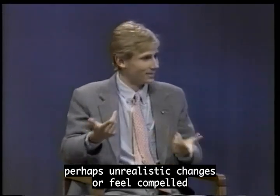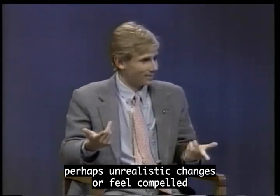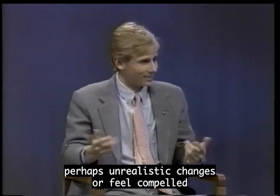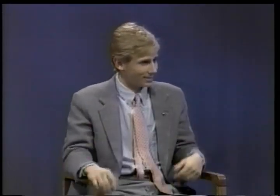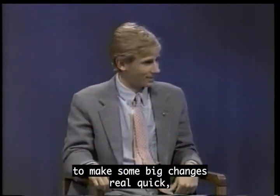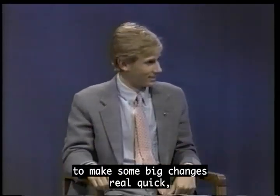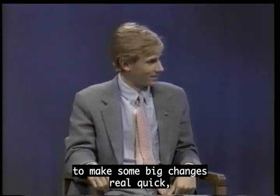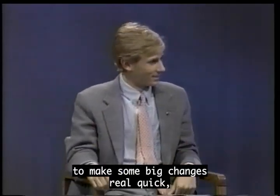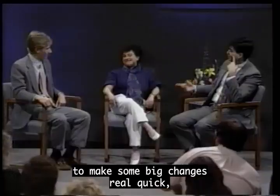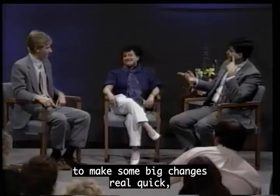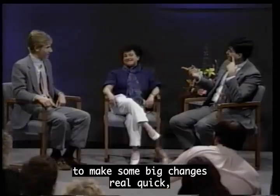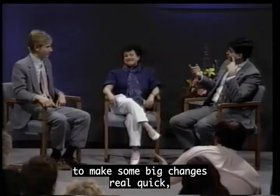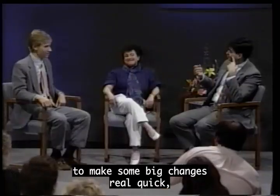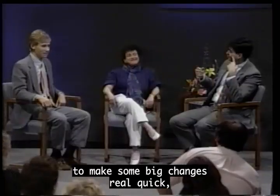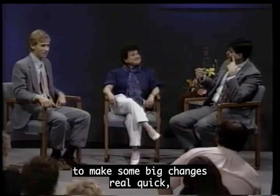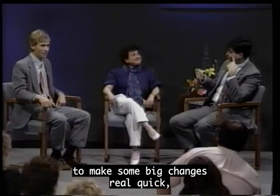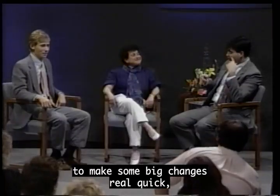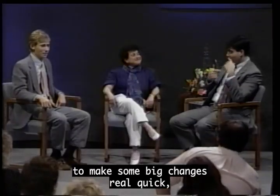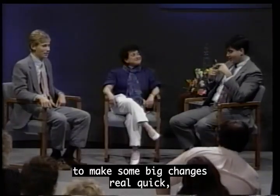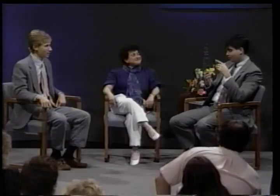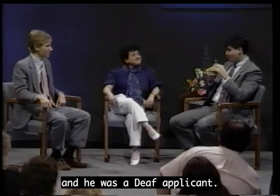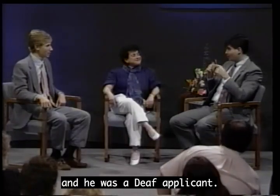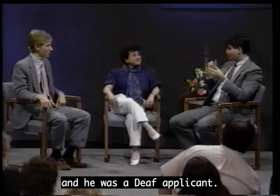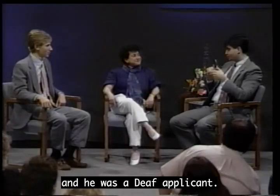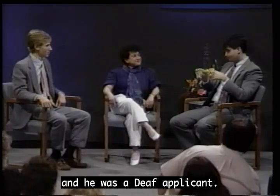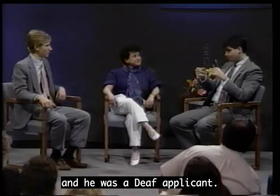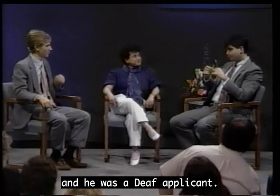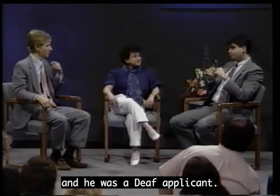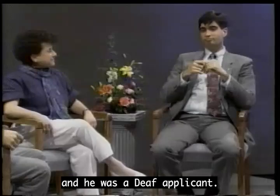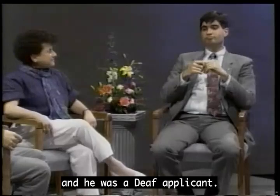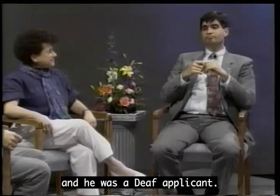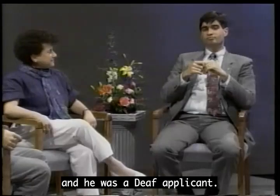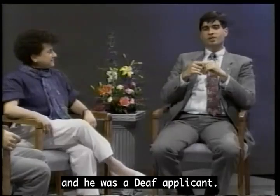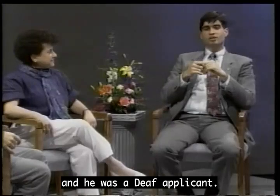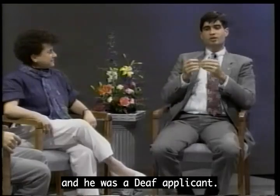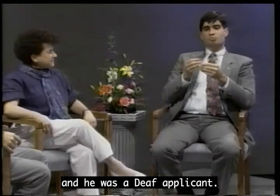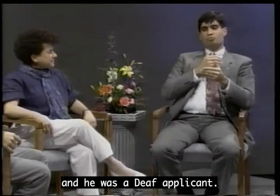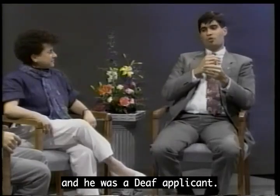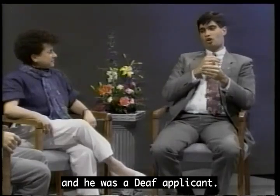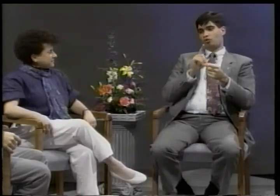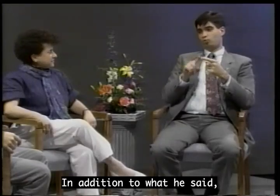quick. And he was a deaf applicant. In addition to what he said,